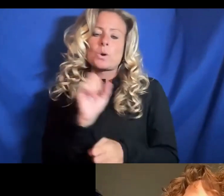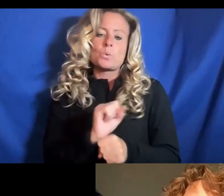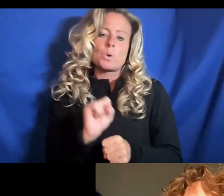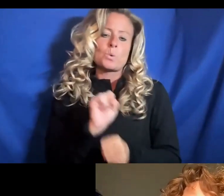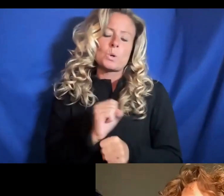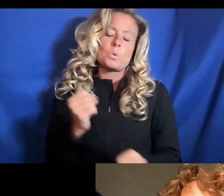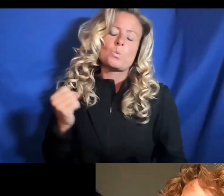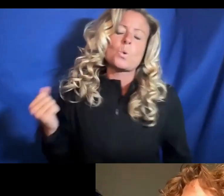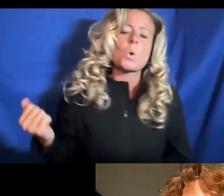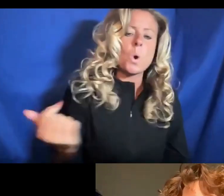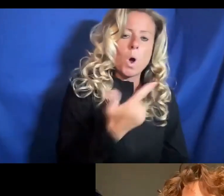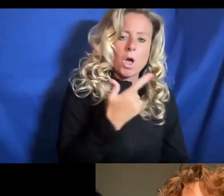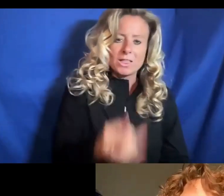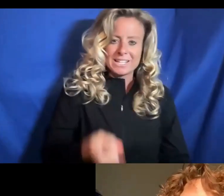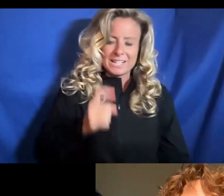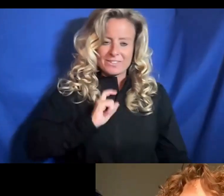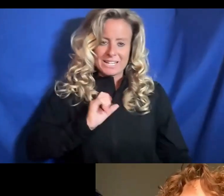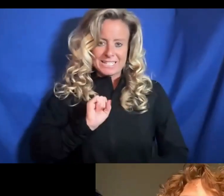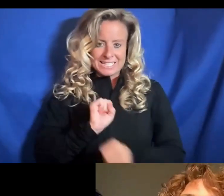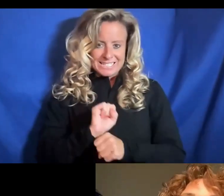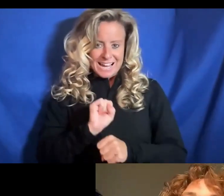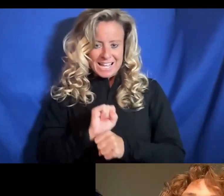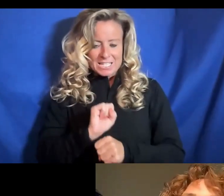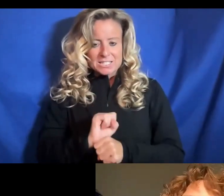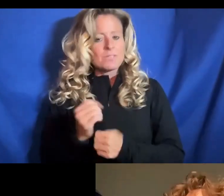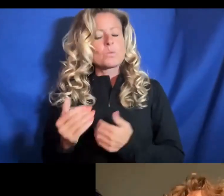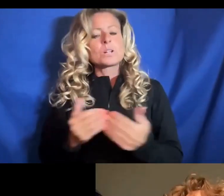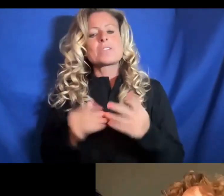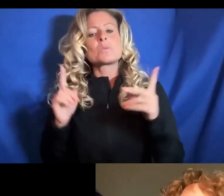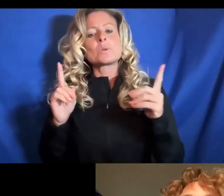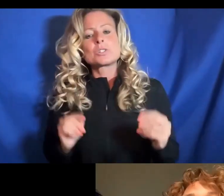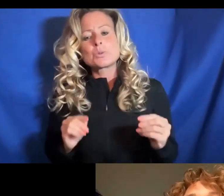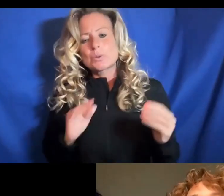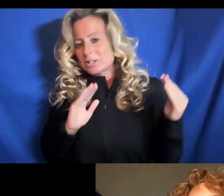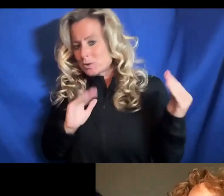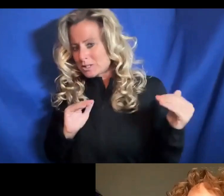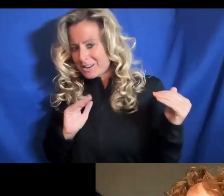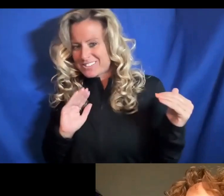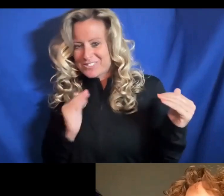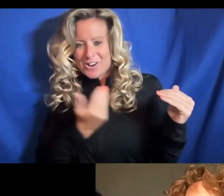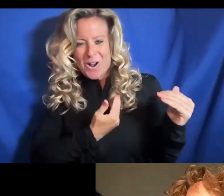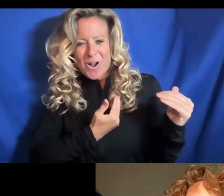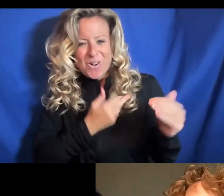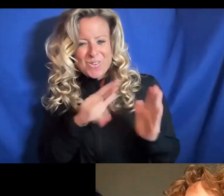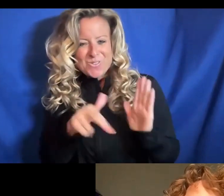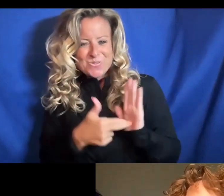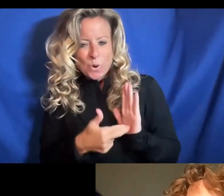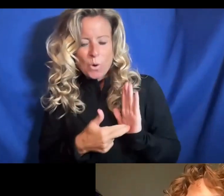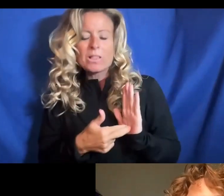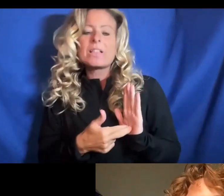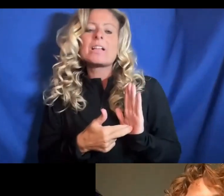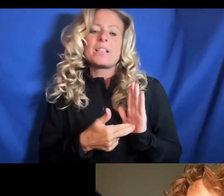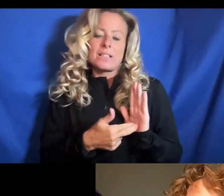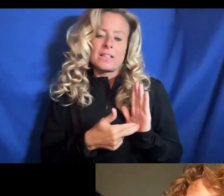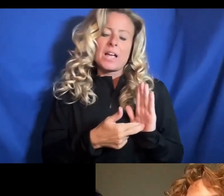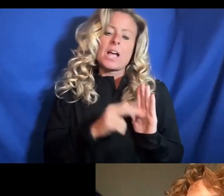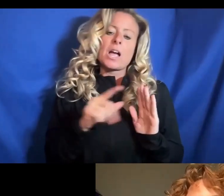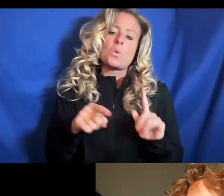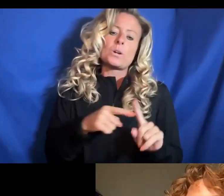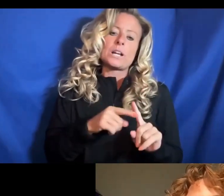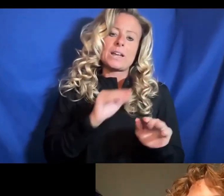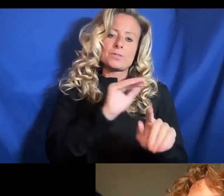we're all given a task of our daily duties and what's to be expected of us. And I think that when I constantly have to remind